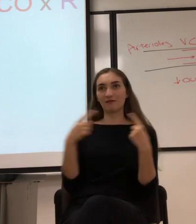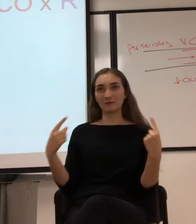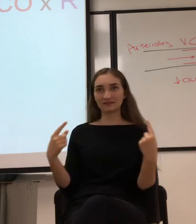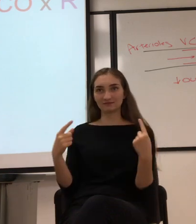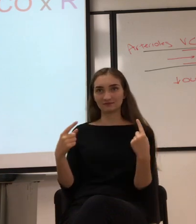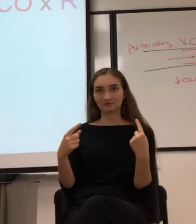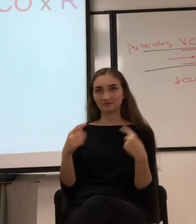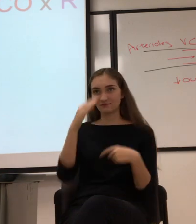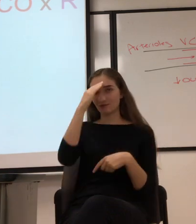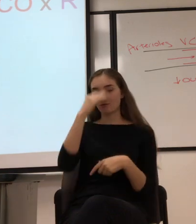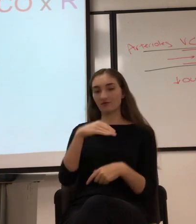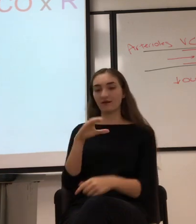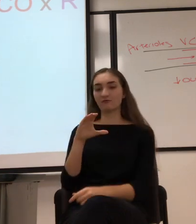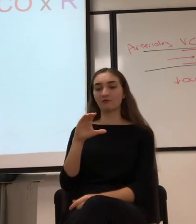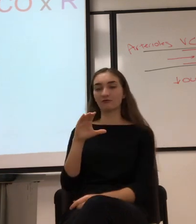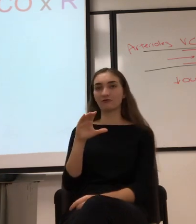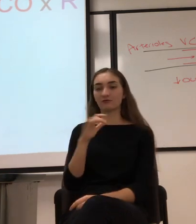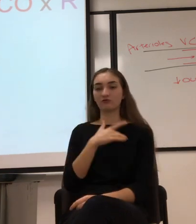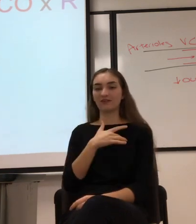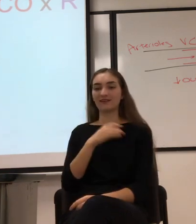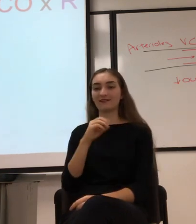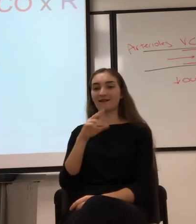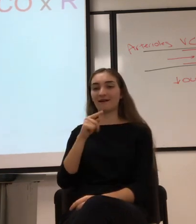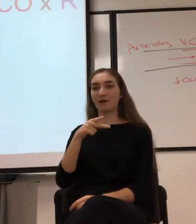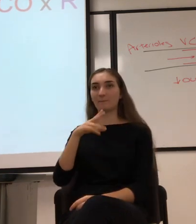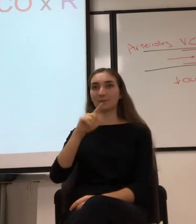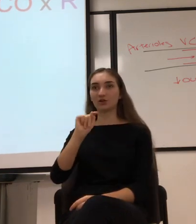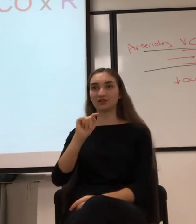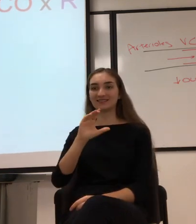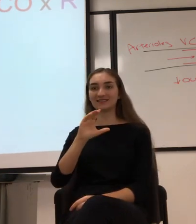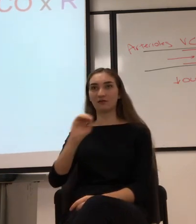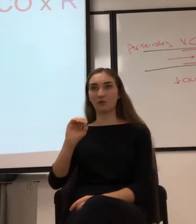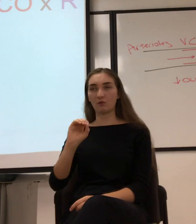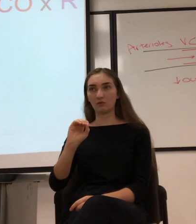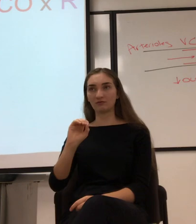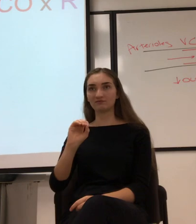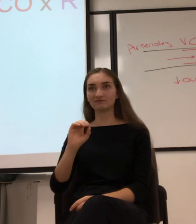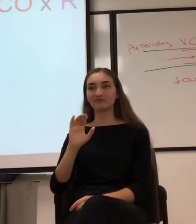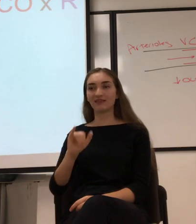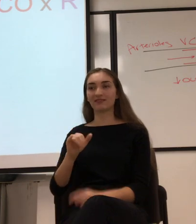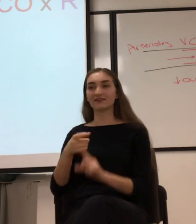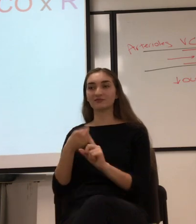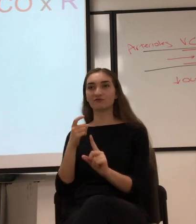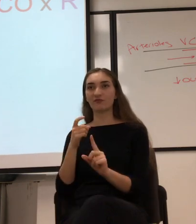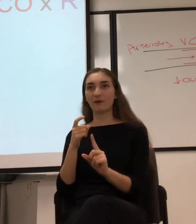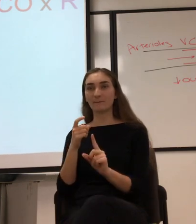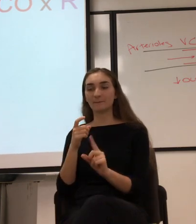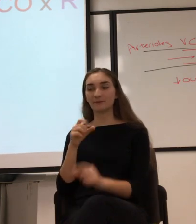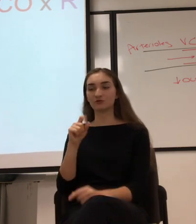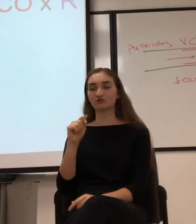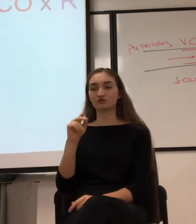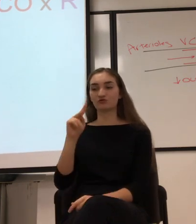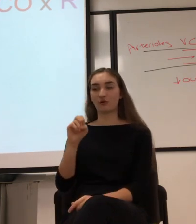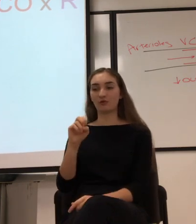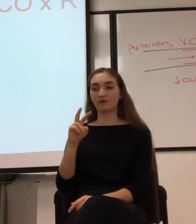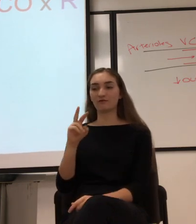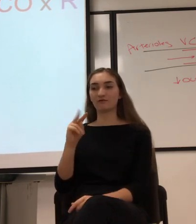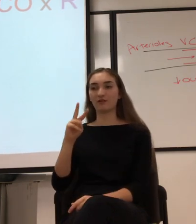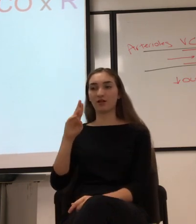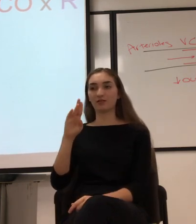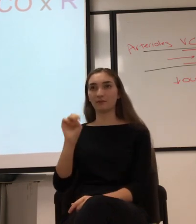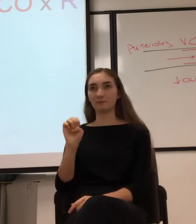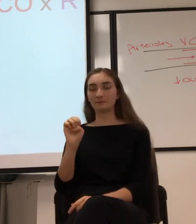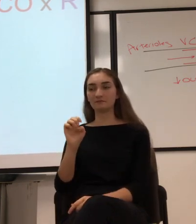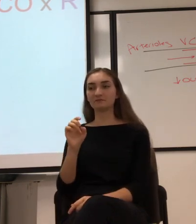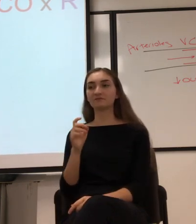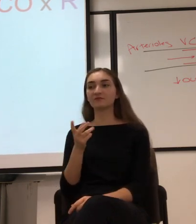And we know that cardiac output is a product of heart rate and stroke volume. So these parameters change